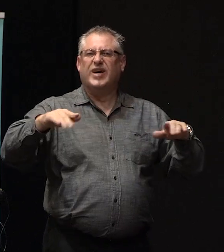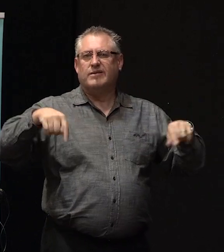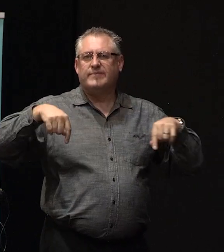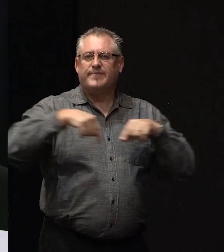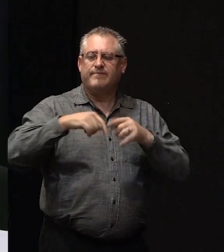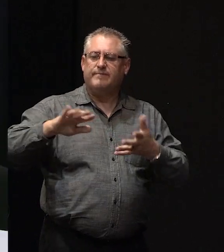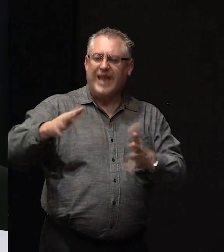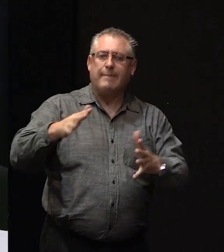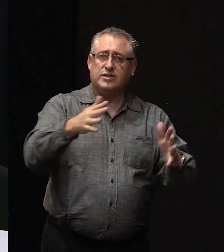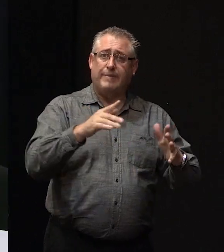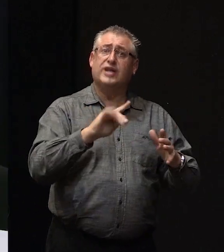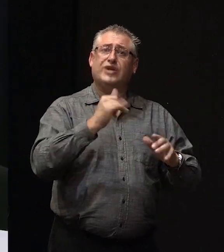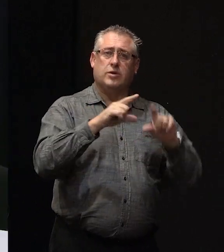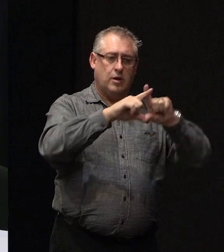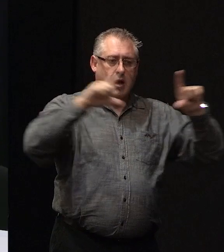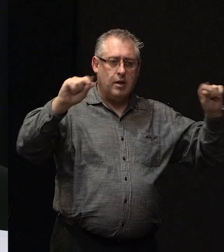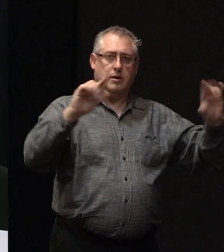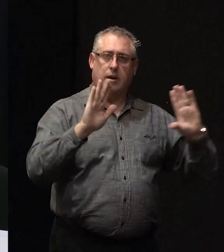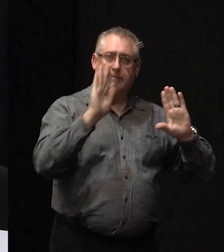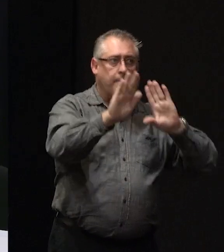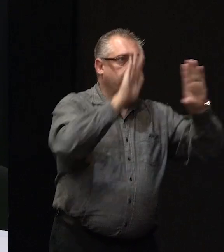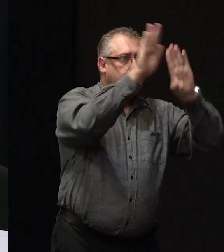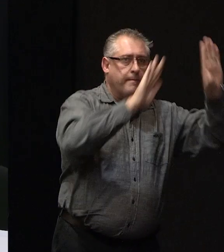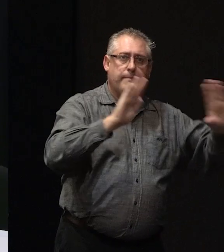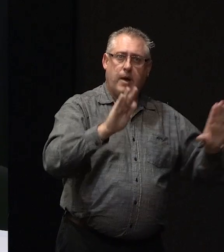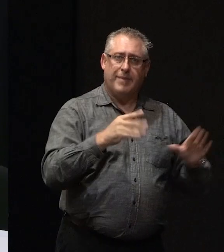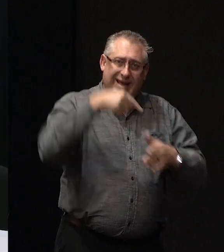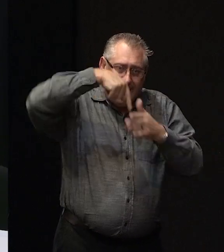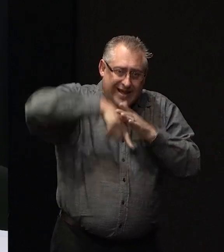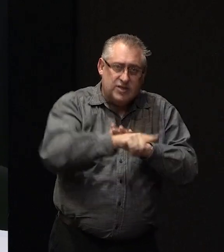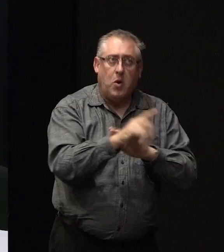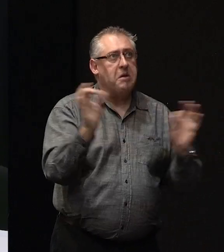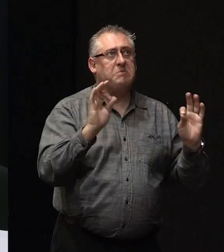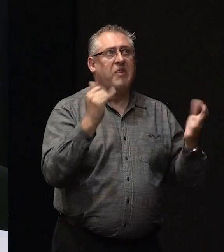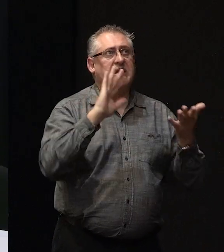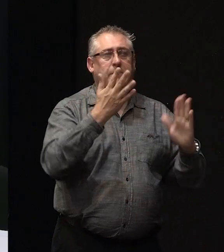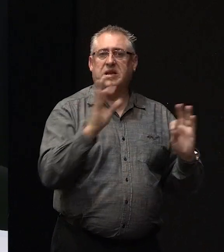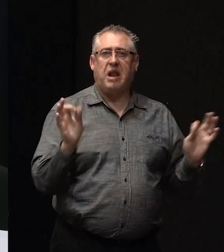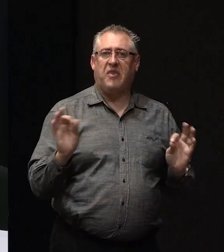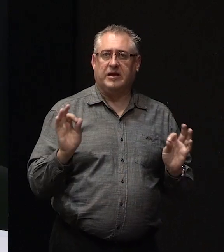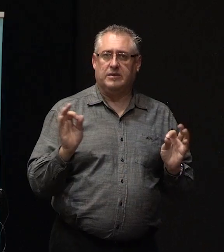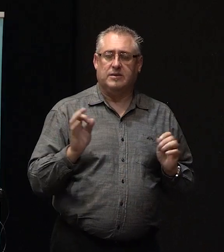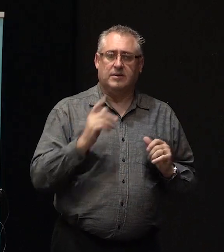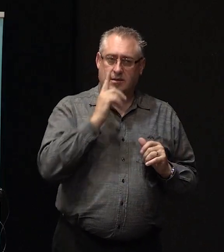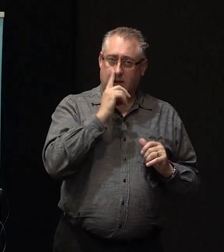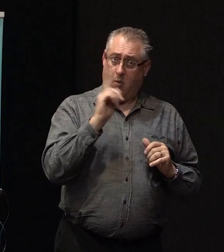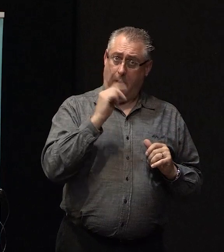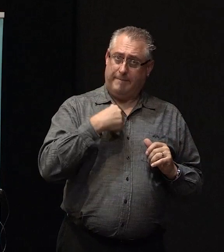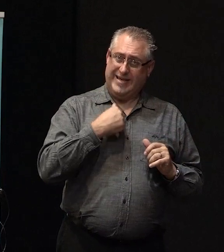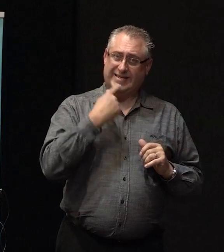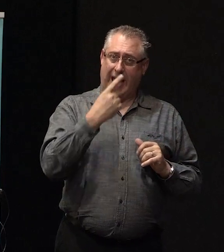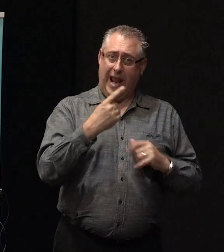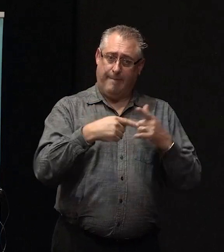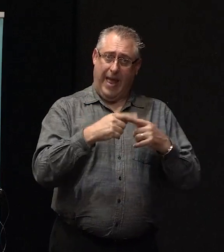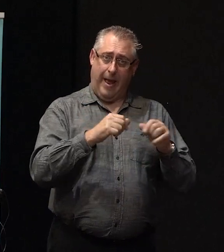reclad only. Internal damage is nothing at all. Now what I'm saying is that with regards to the foundations,